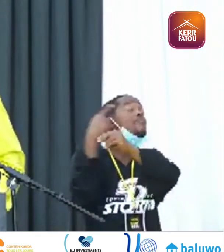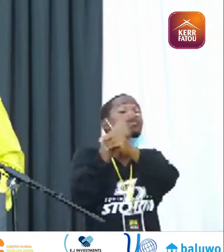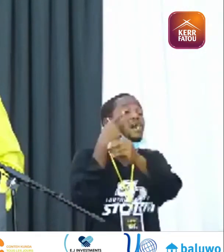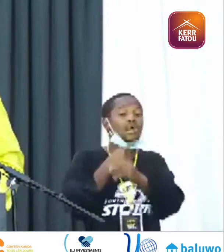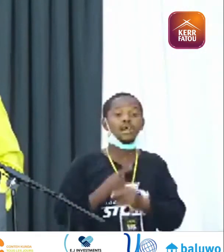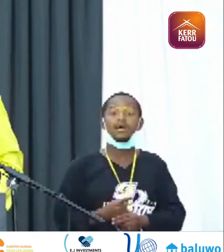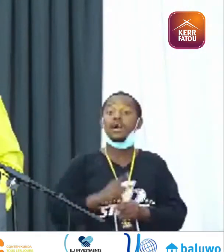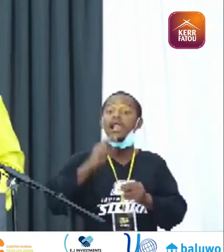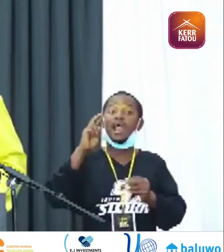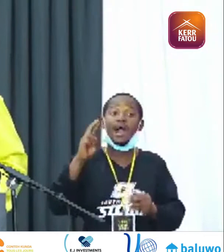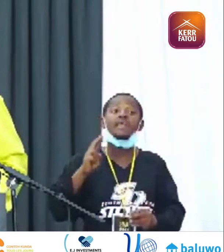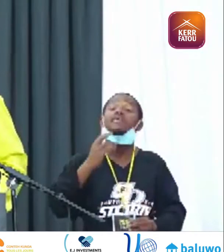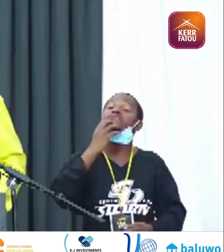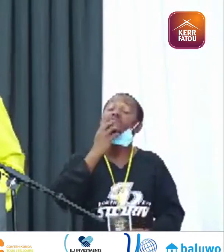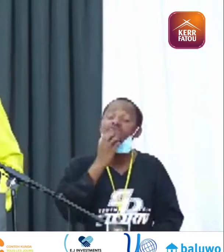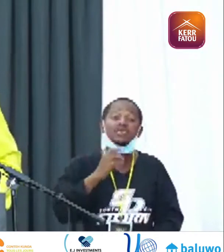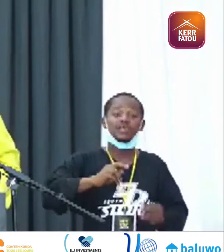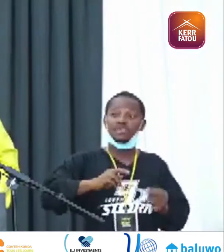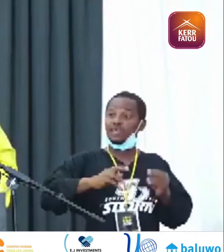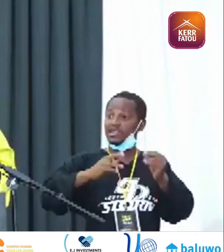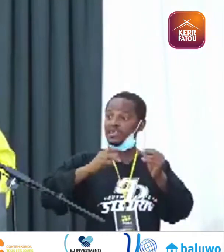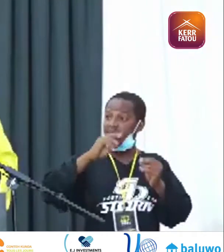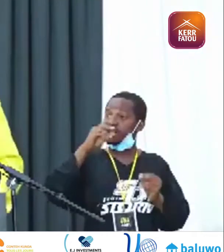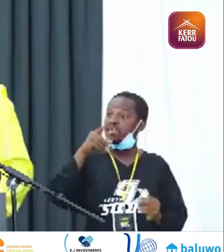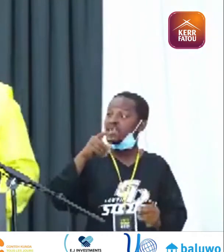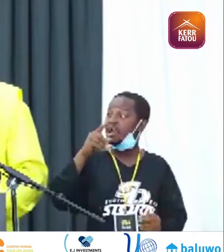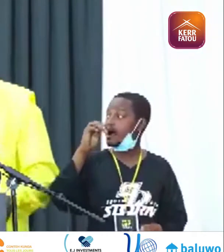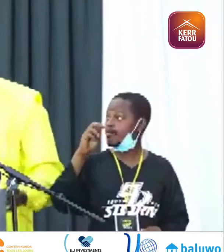Gambia, Alhaji Usainu Numukunda Dabo.